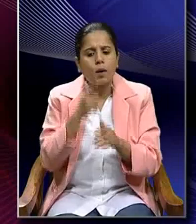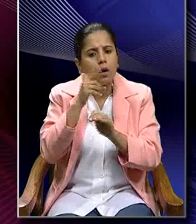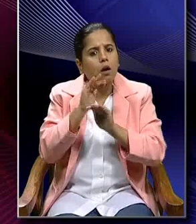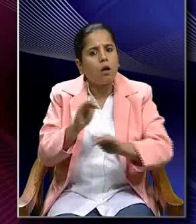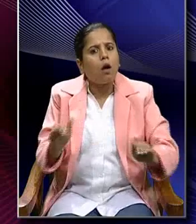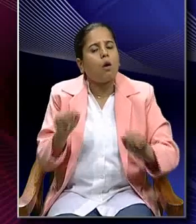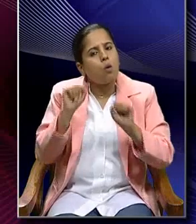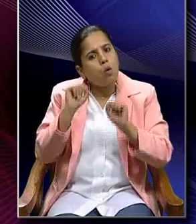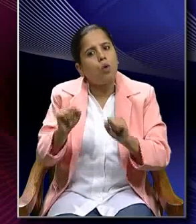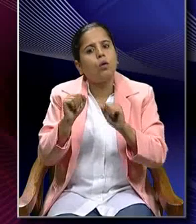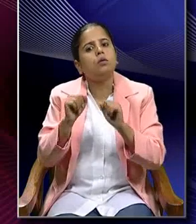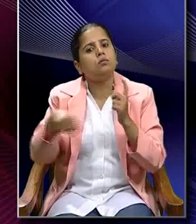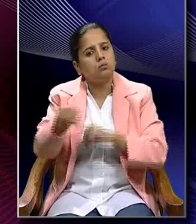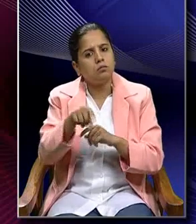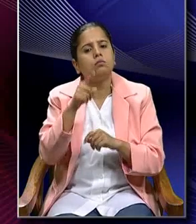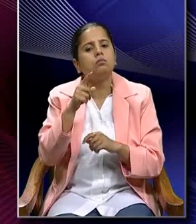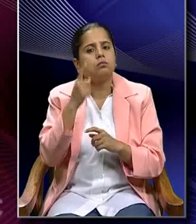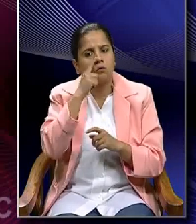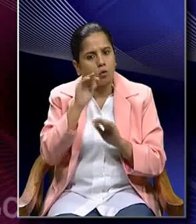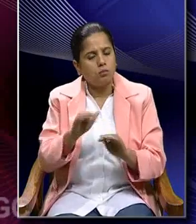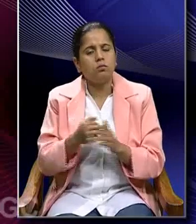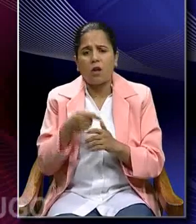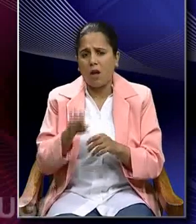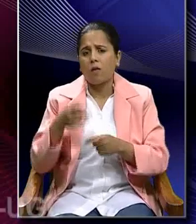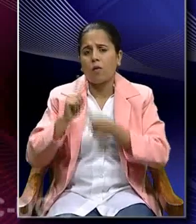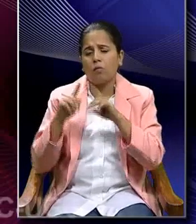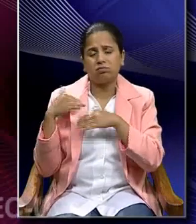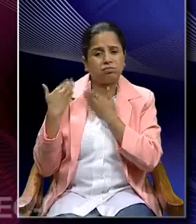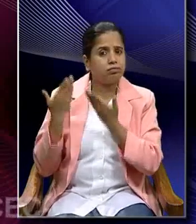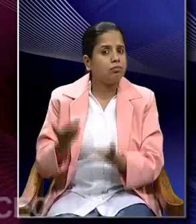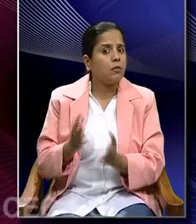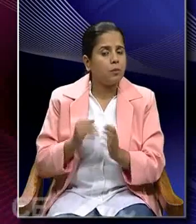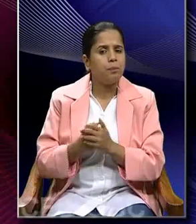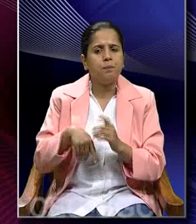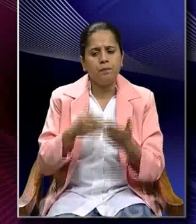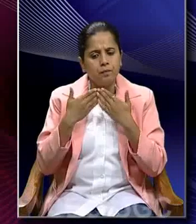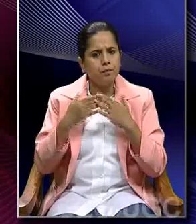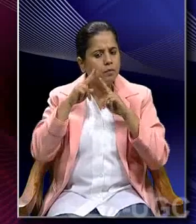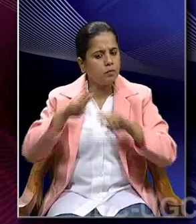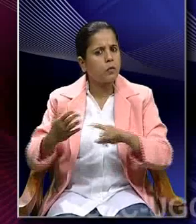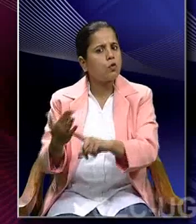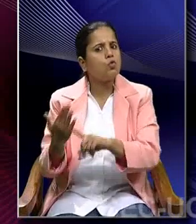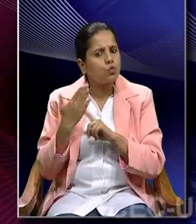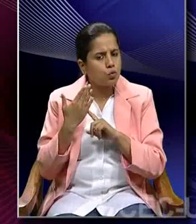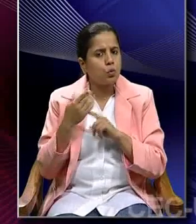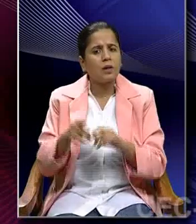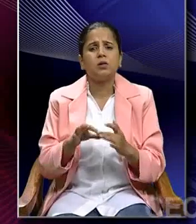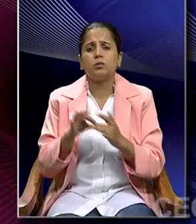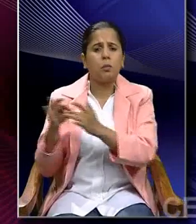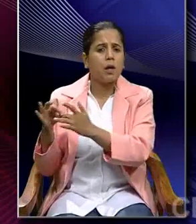child. There is a long history to this, and studies have shown that the